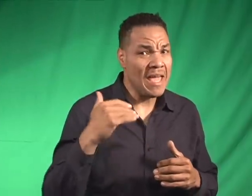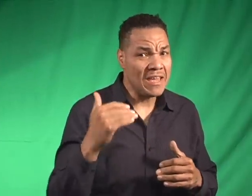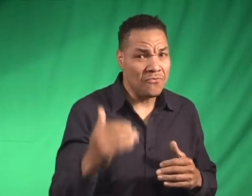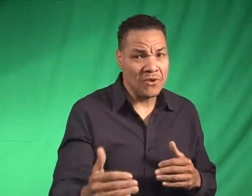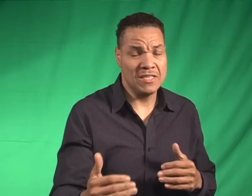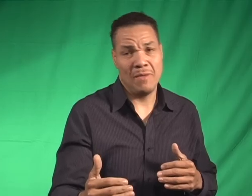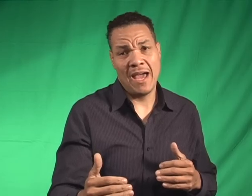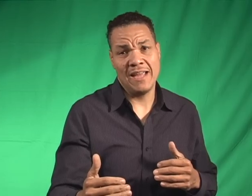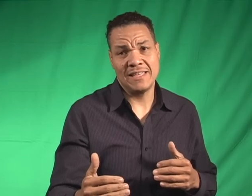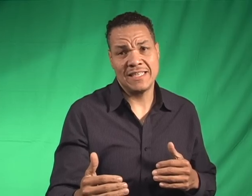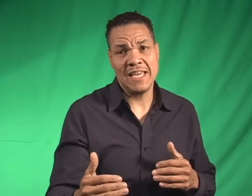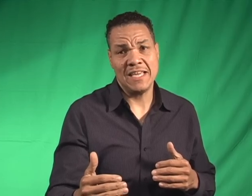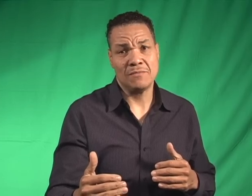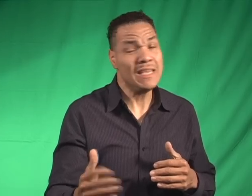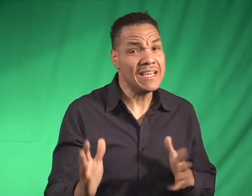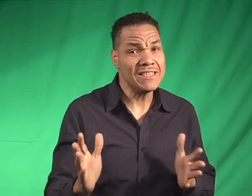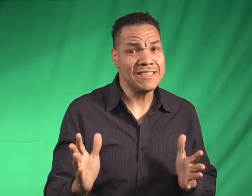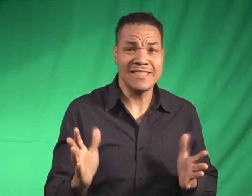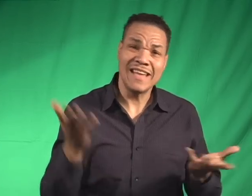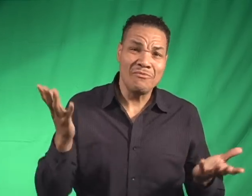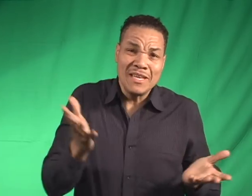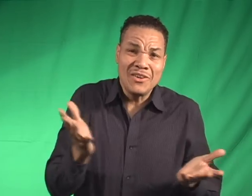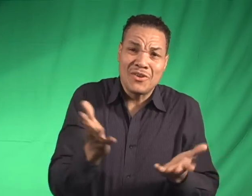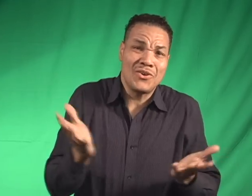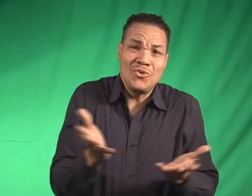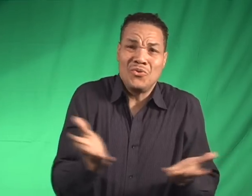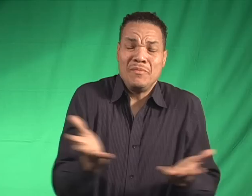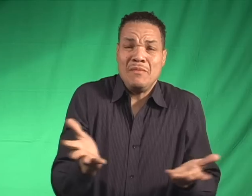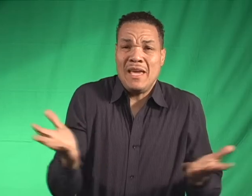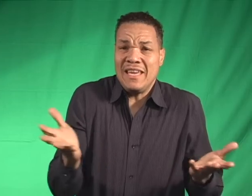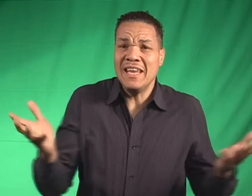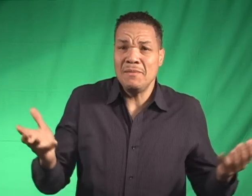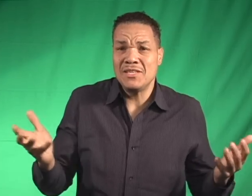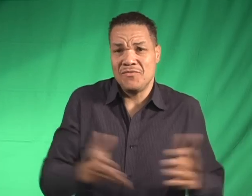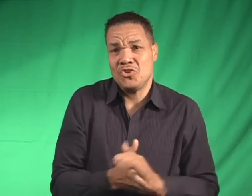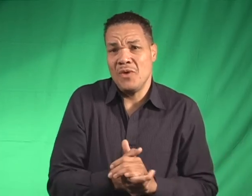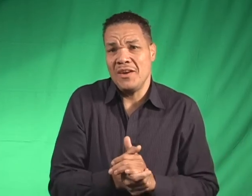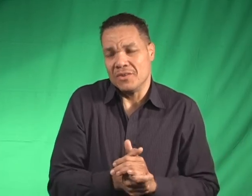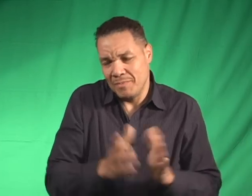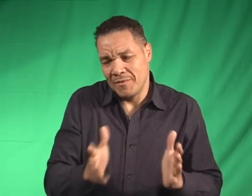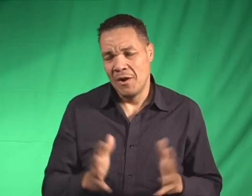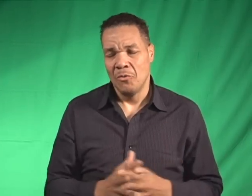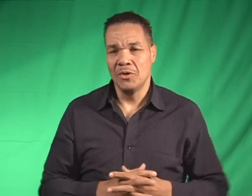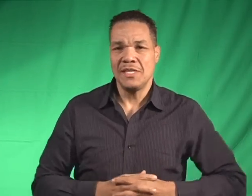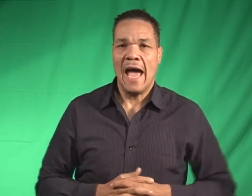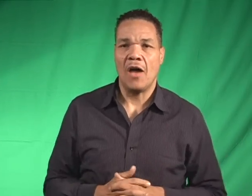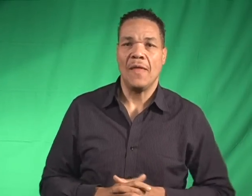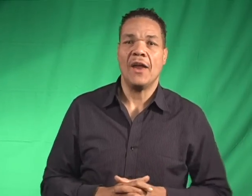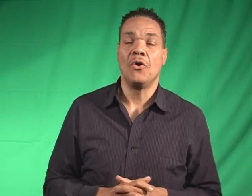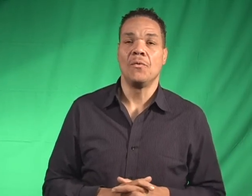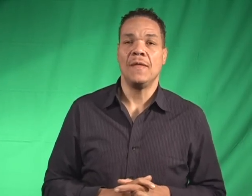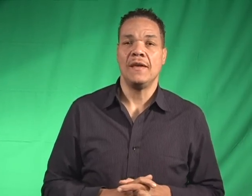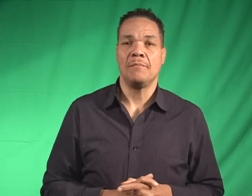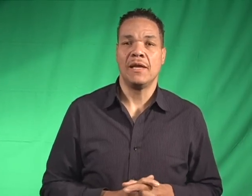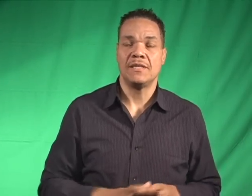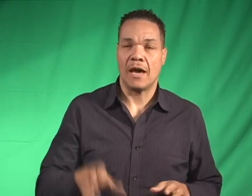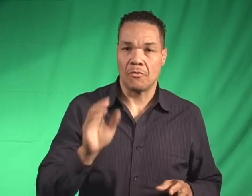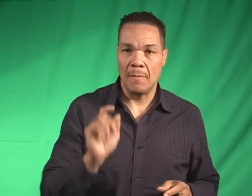making friends behind the scenes, because it's not really cool to be making enemies of your trainers. But we'll see how that whole thing plays out. Remember